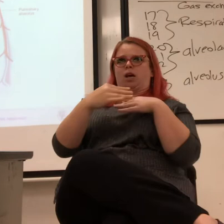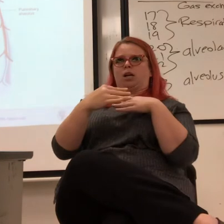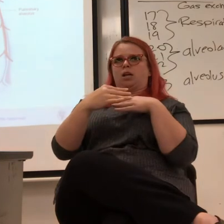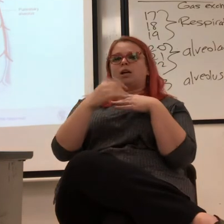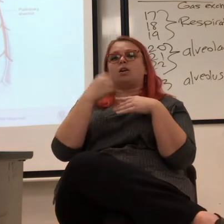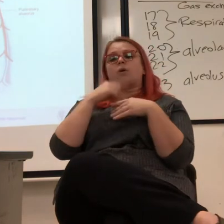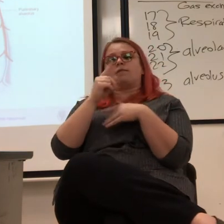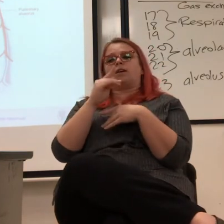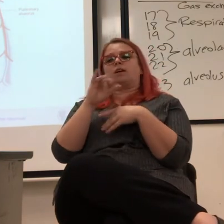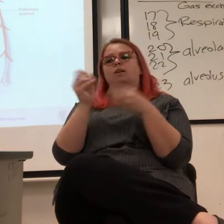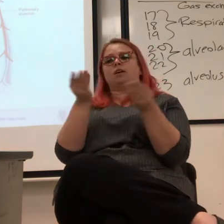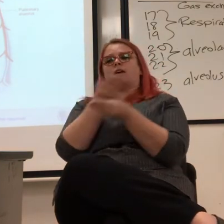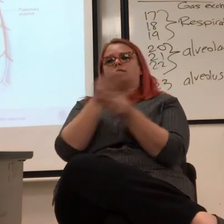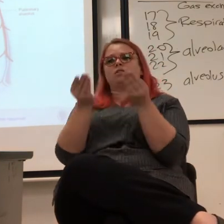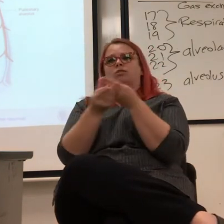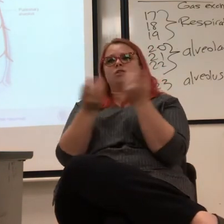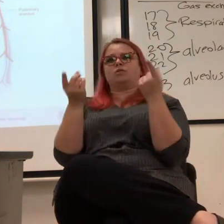will be